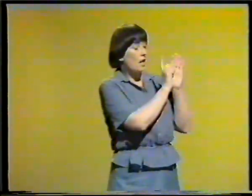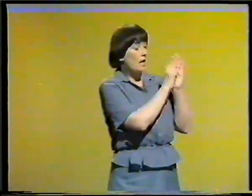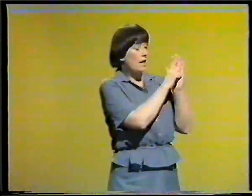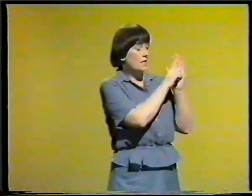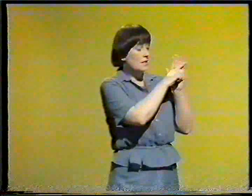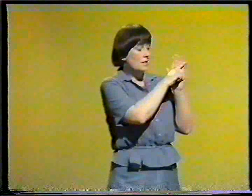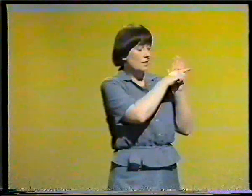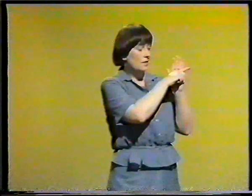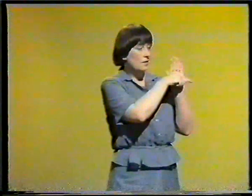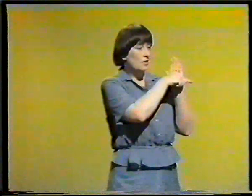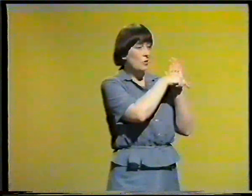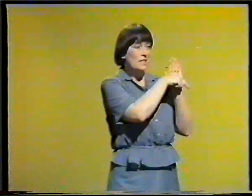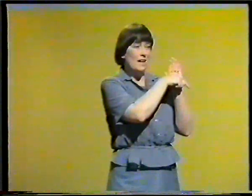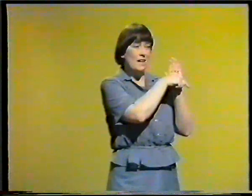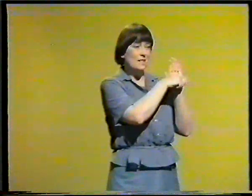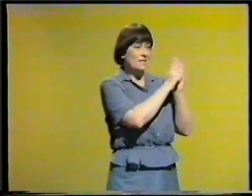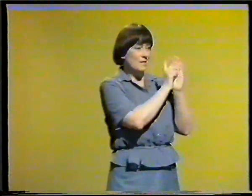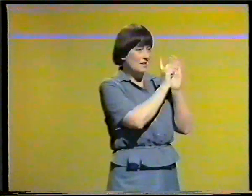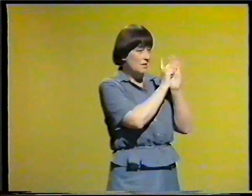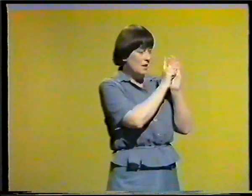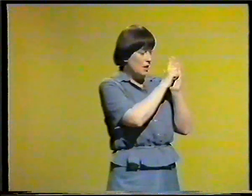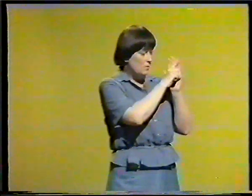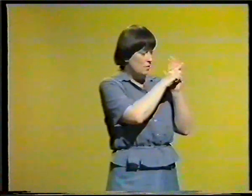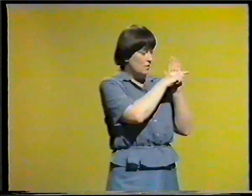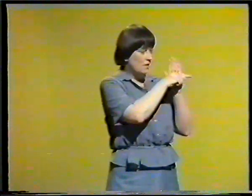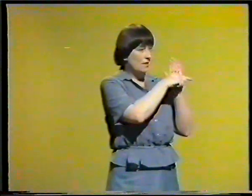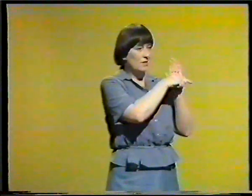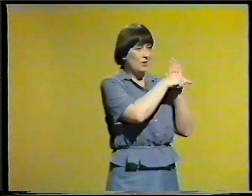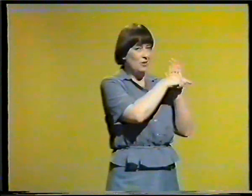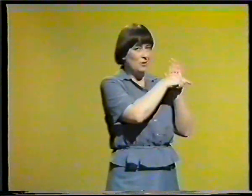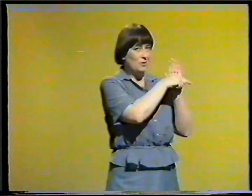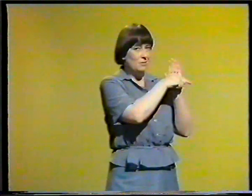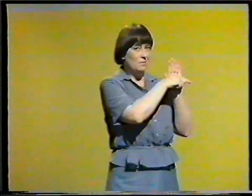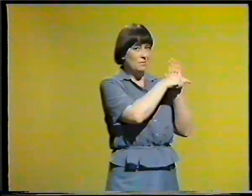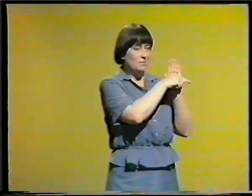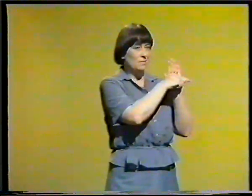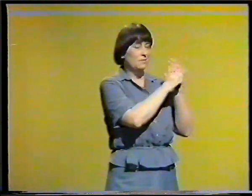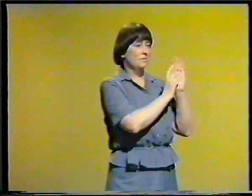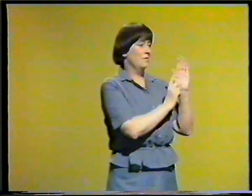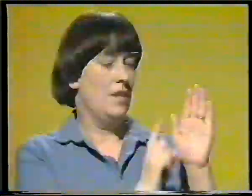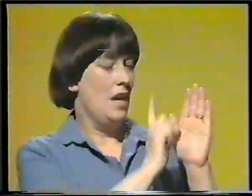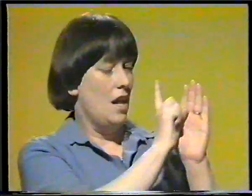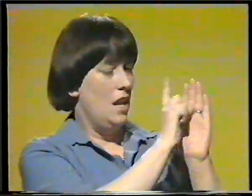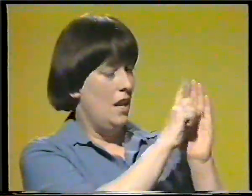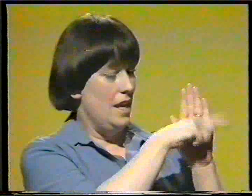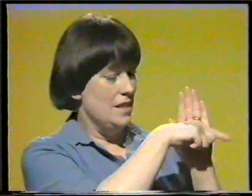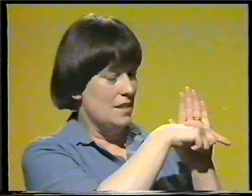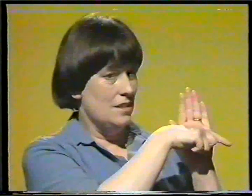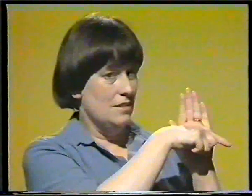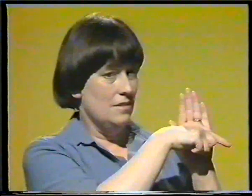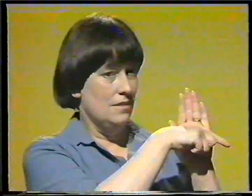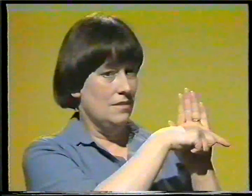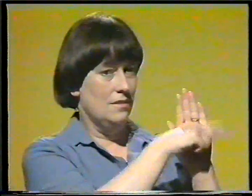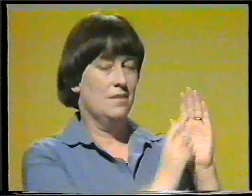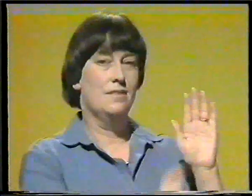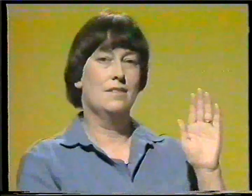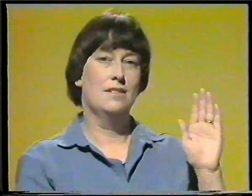Late, you indicate that time's gone on. Late.